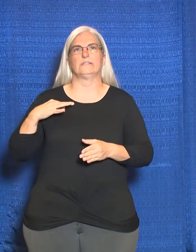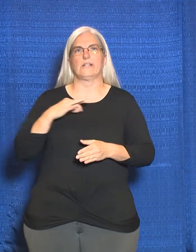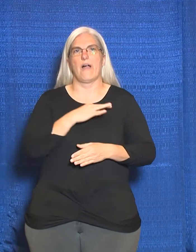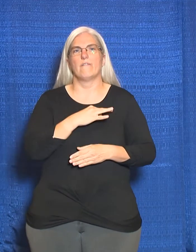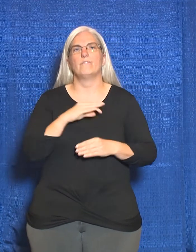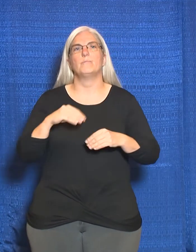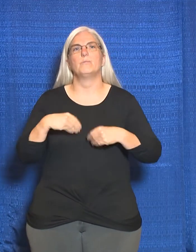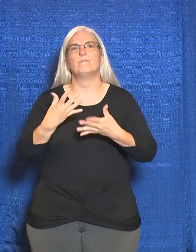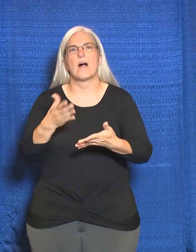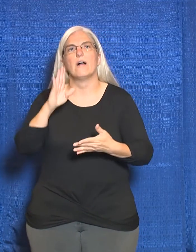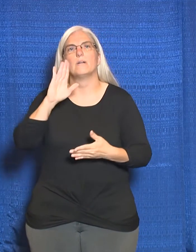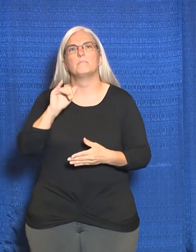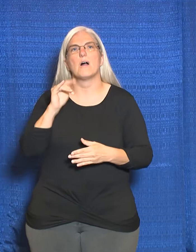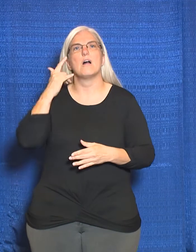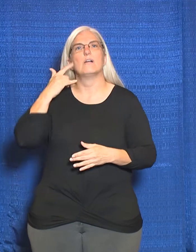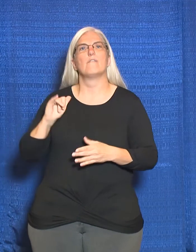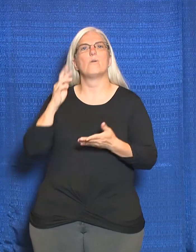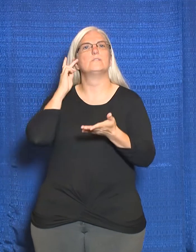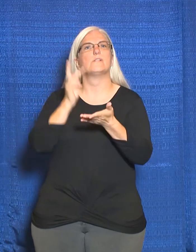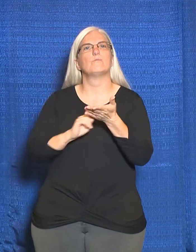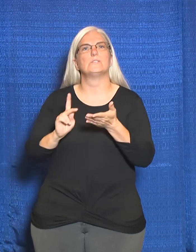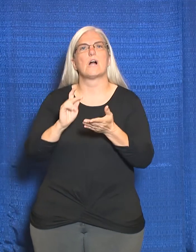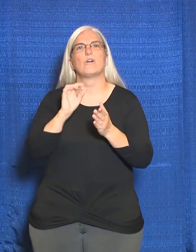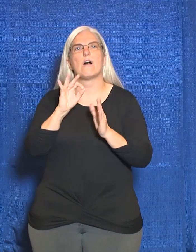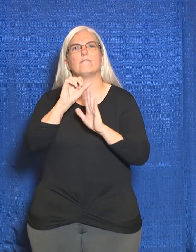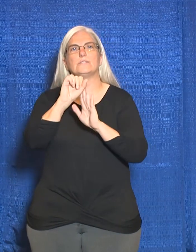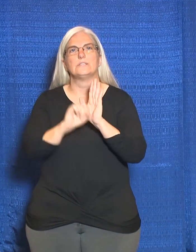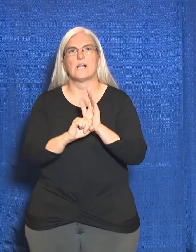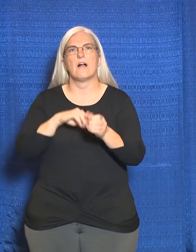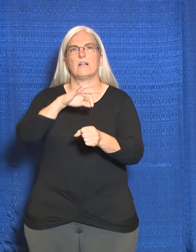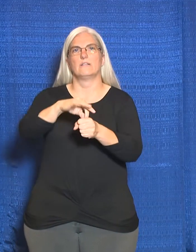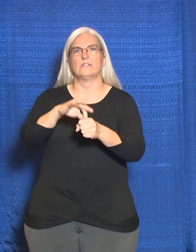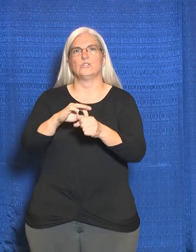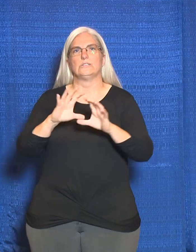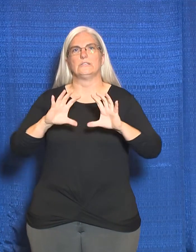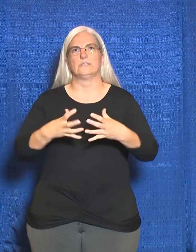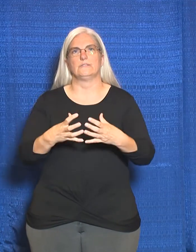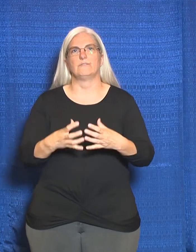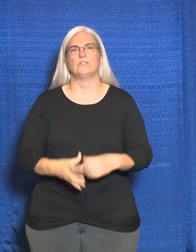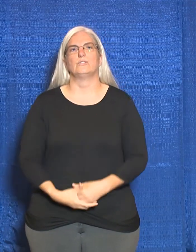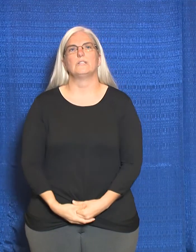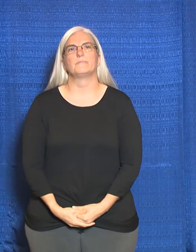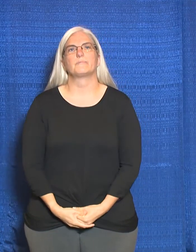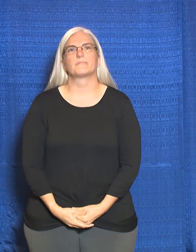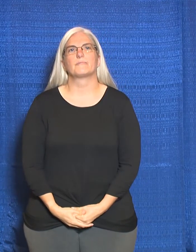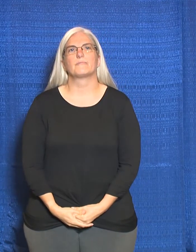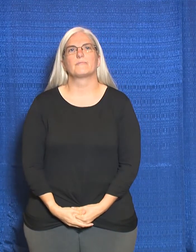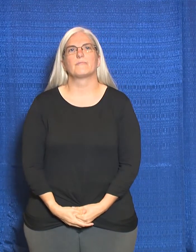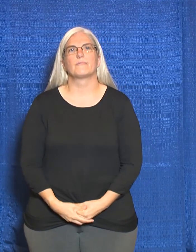coordinators and staff by the California Secretary of State Elections Division.